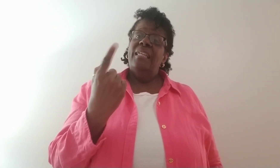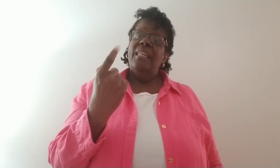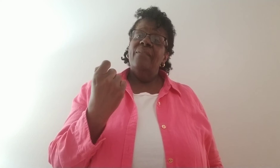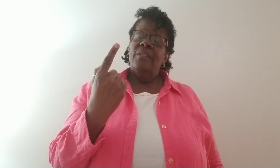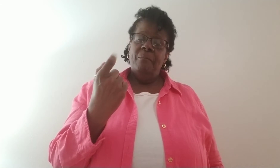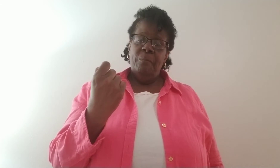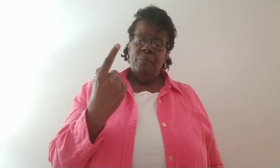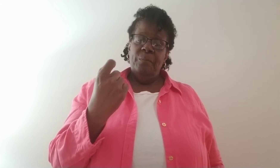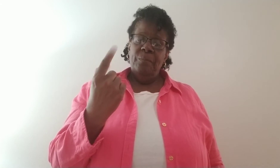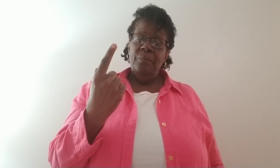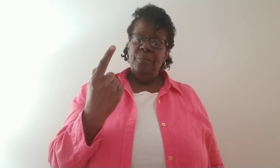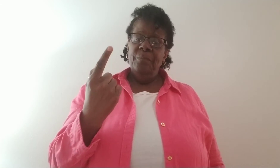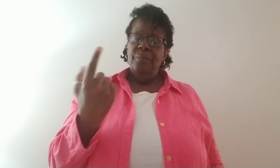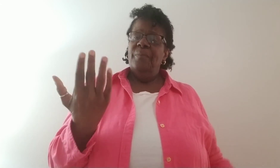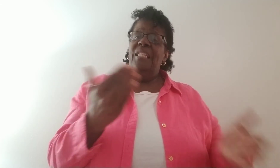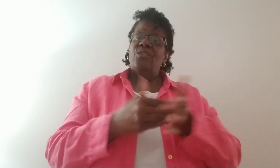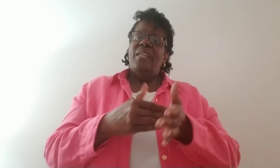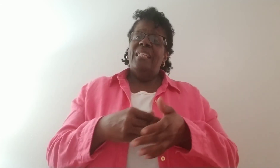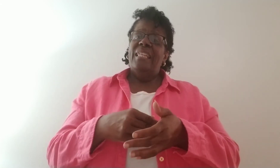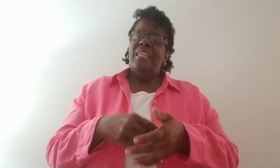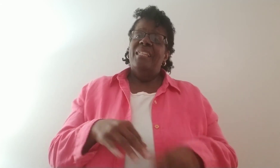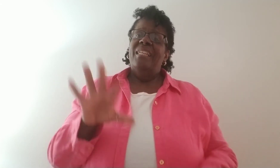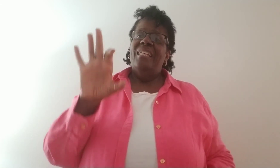8,322, 9,411. Let's do that again.